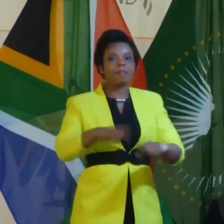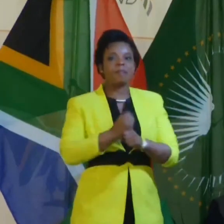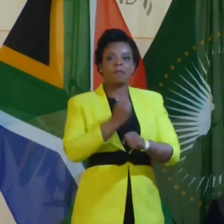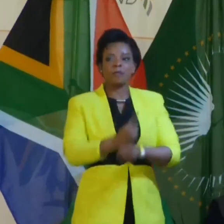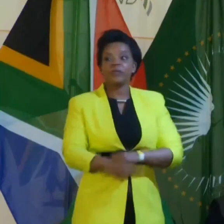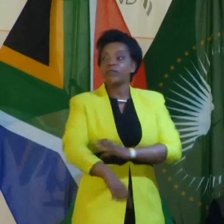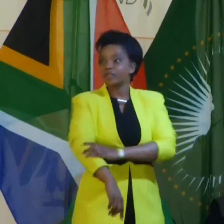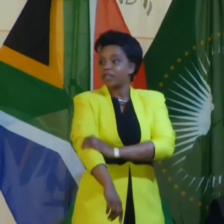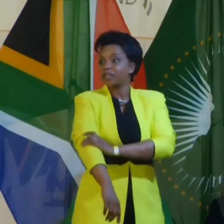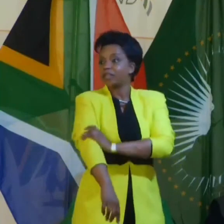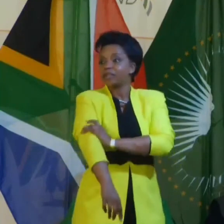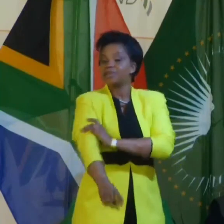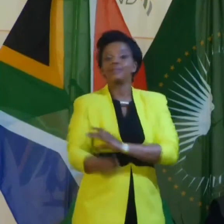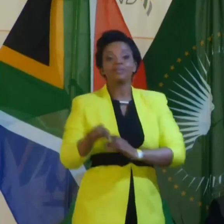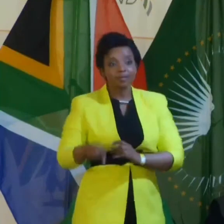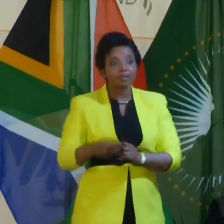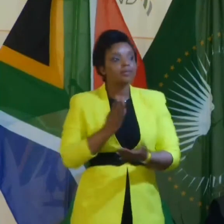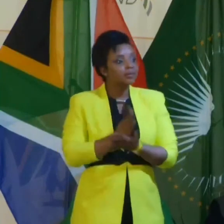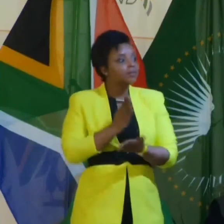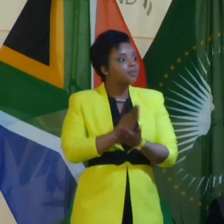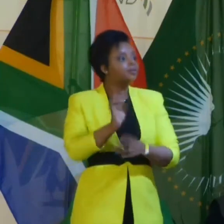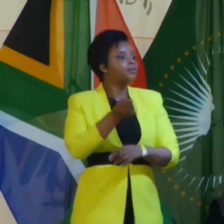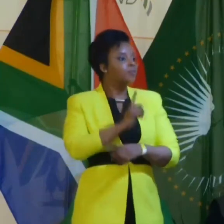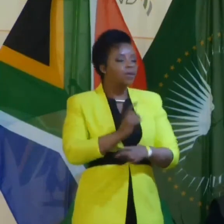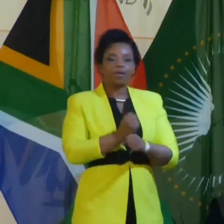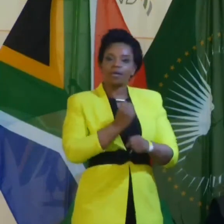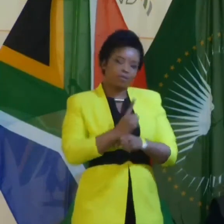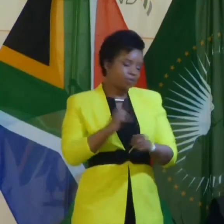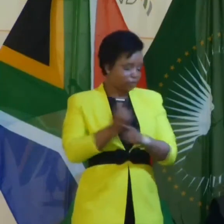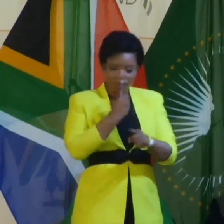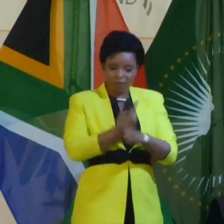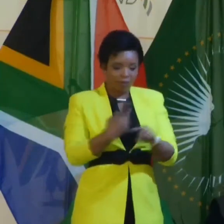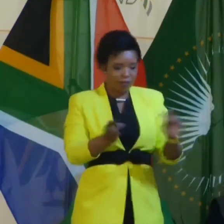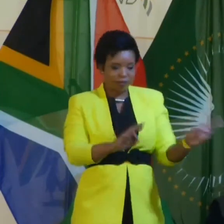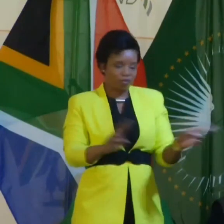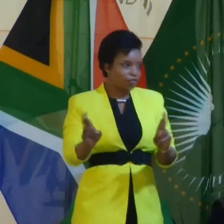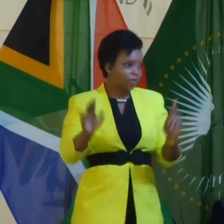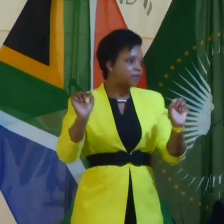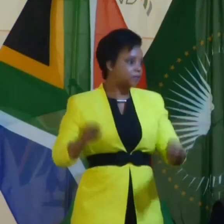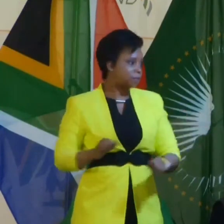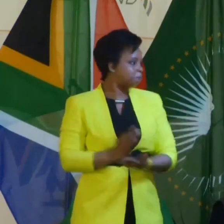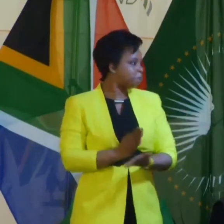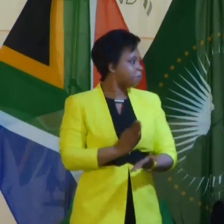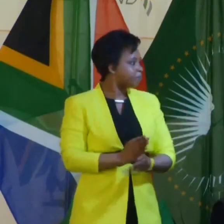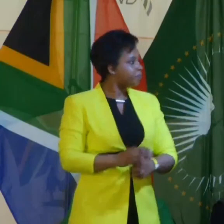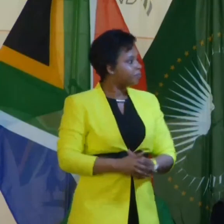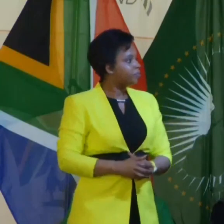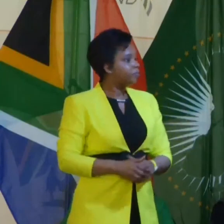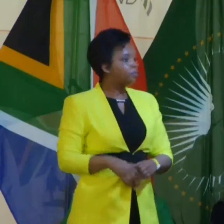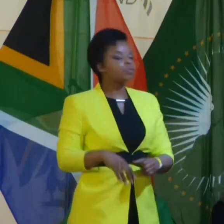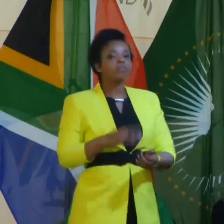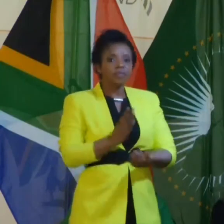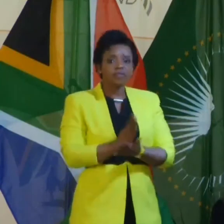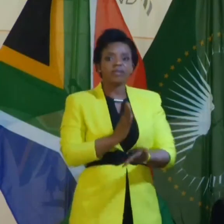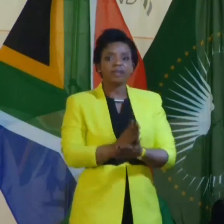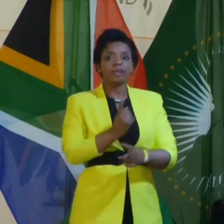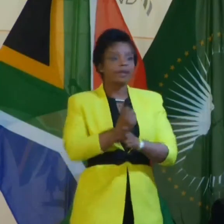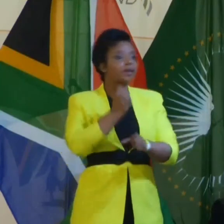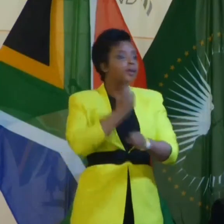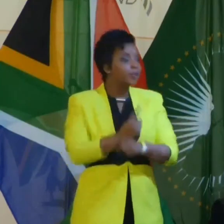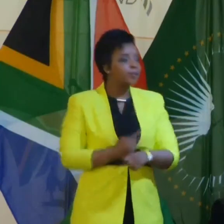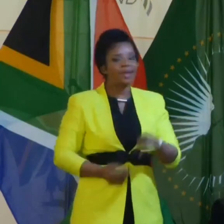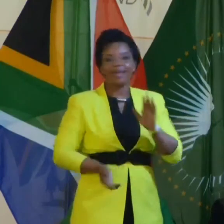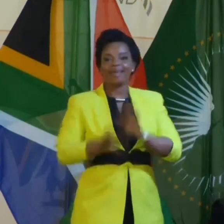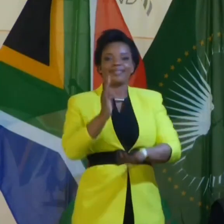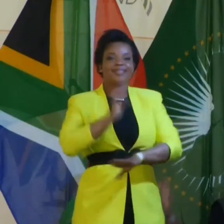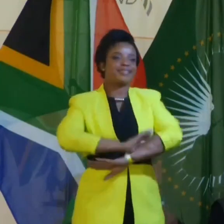This is an affirmation that Gauteng is always ready. It's an affirmation that Gauteng is going nowhere.